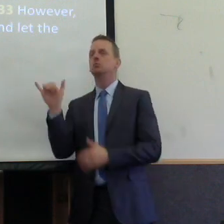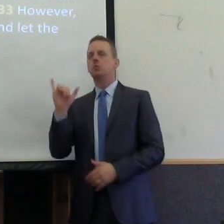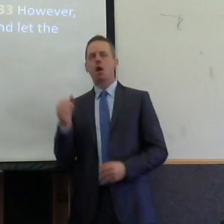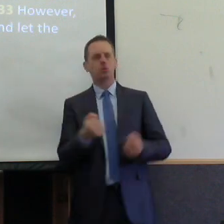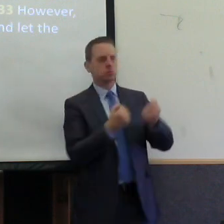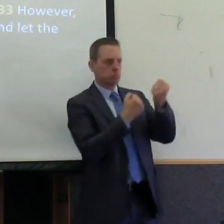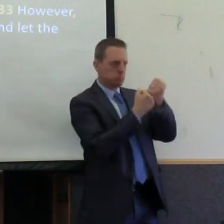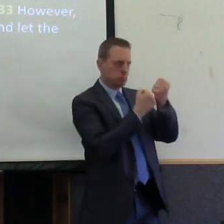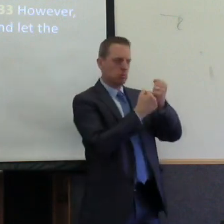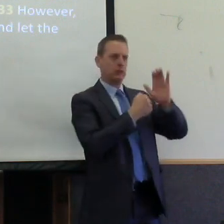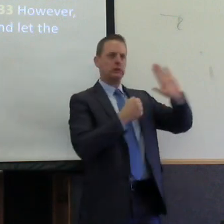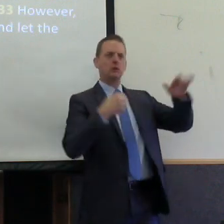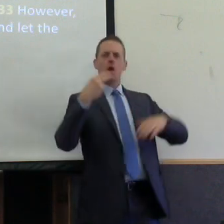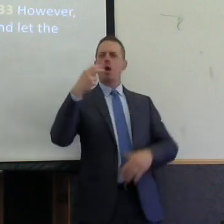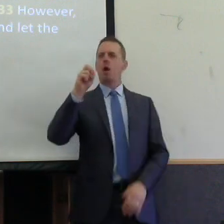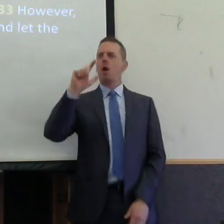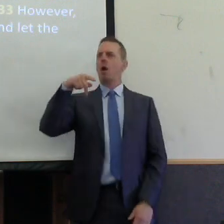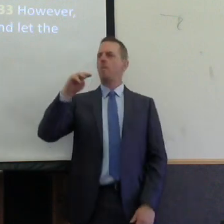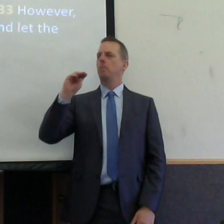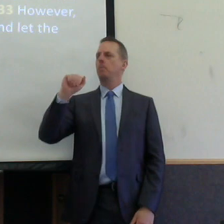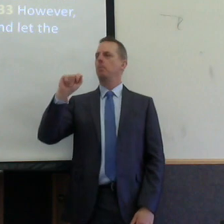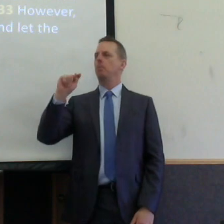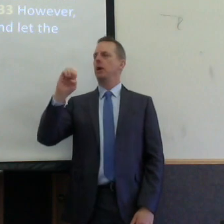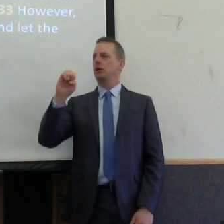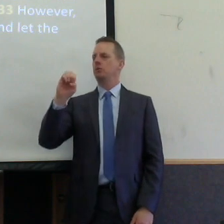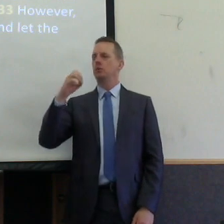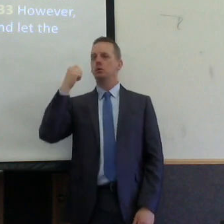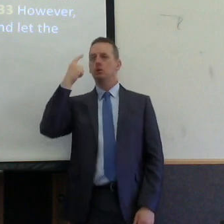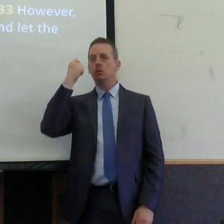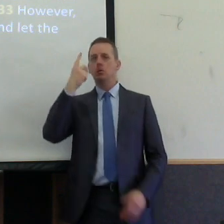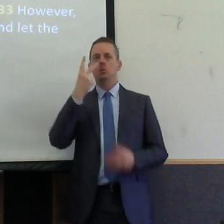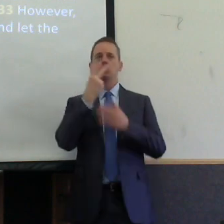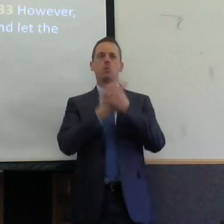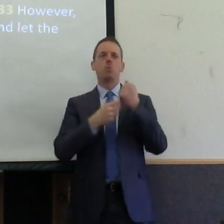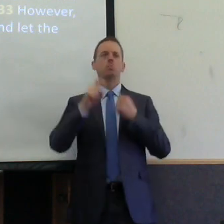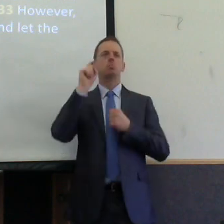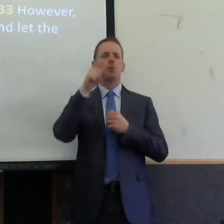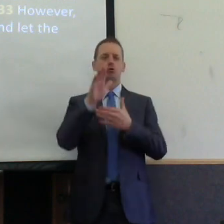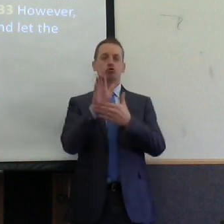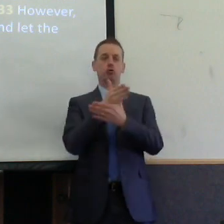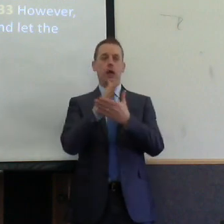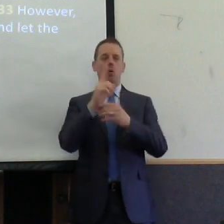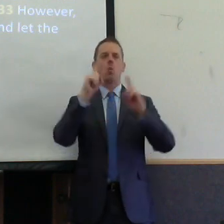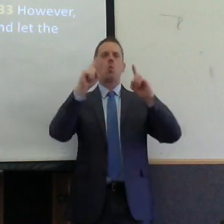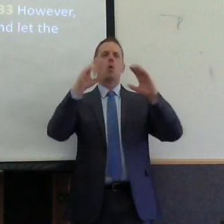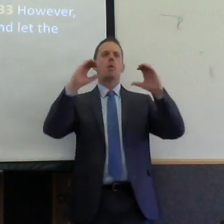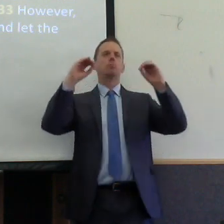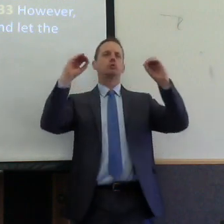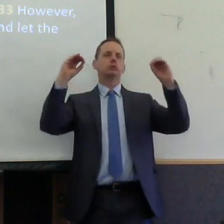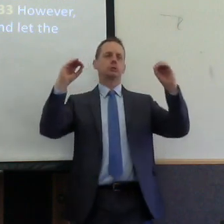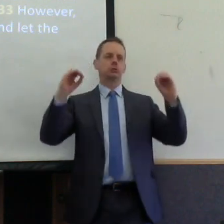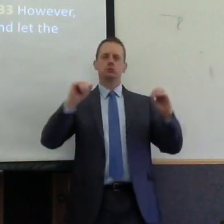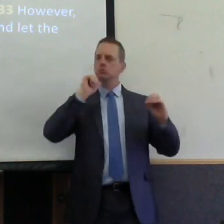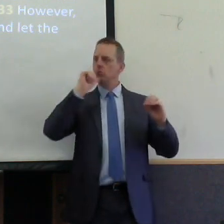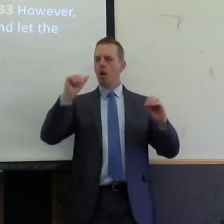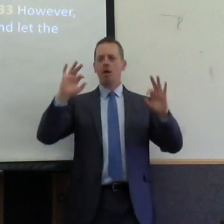Husband and wife have roles and duties. You are to share the countenance. You must share